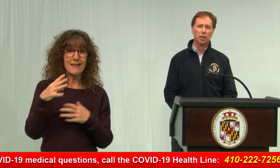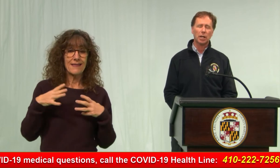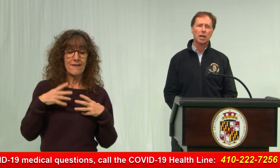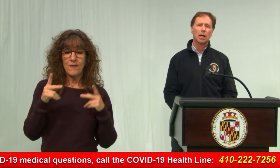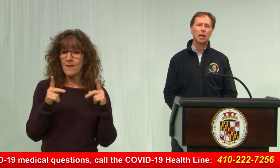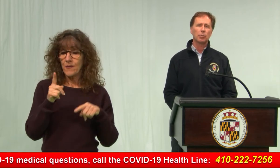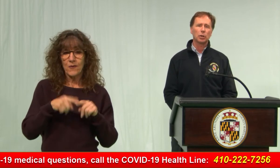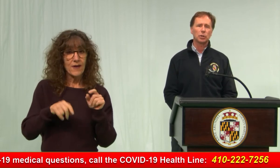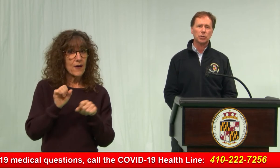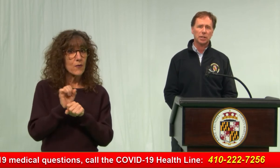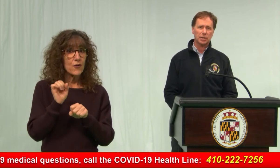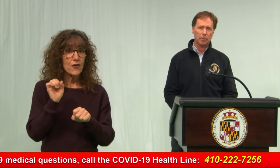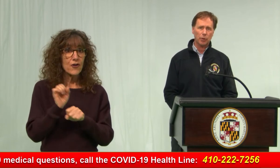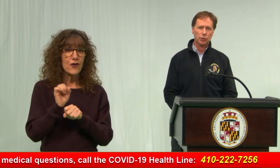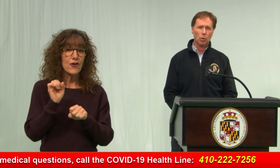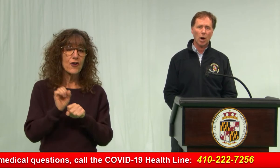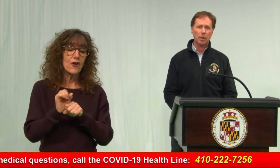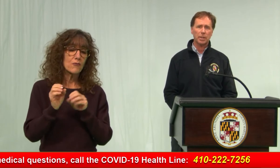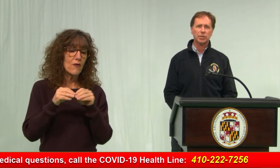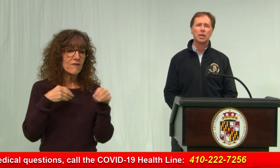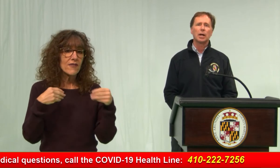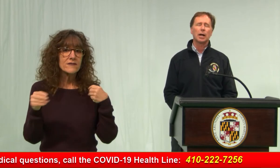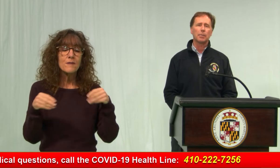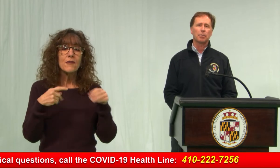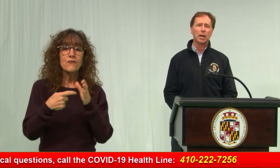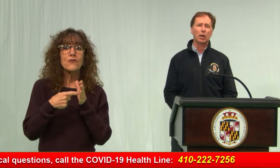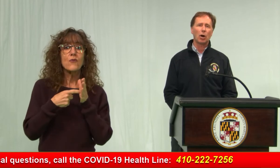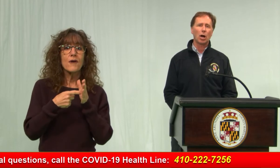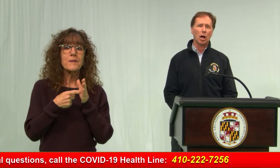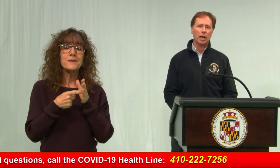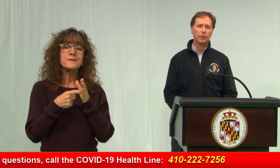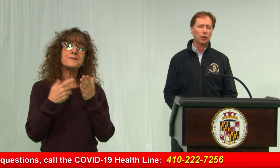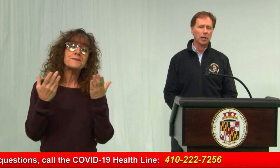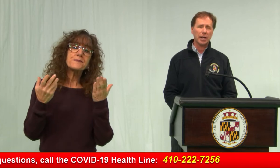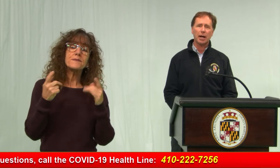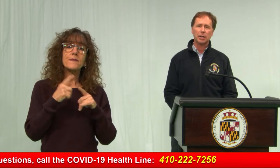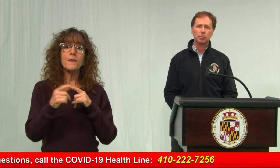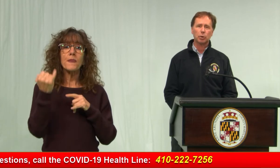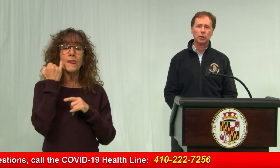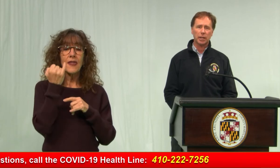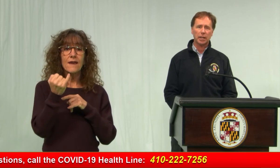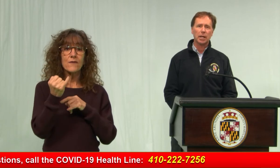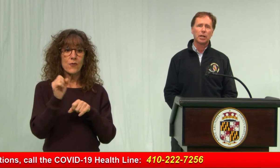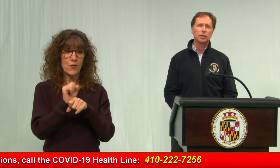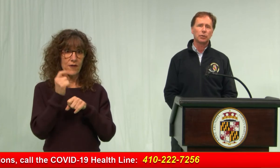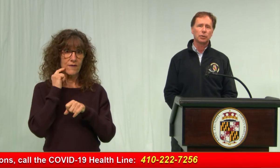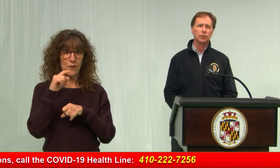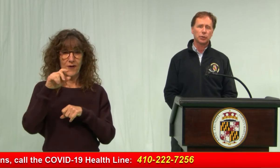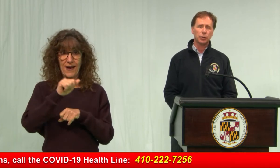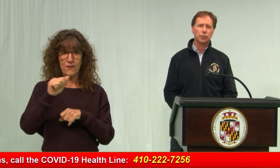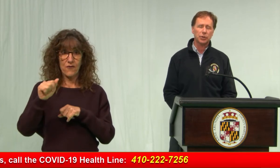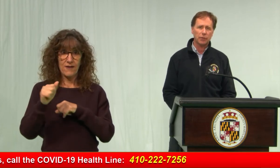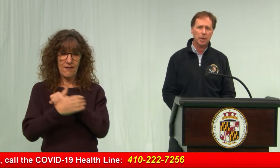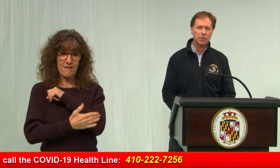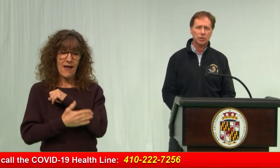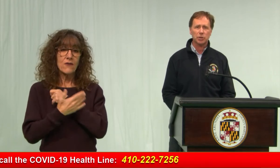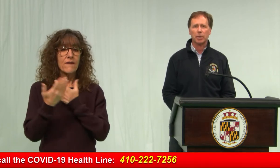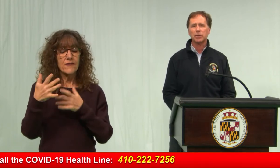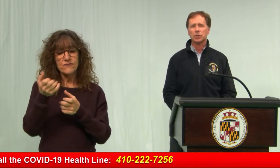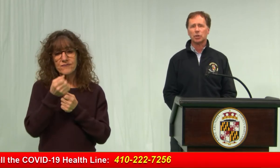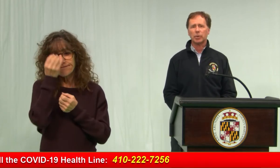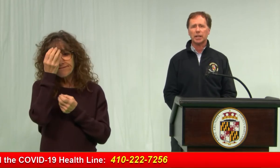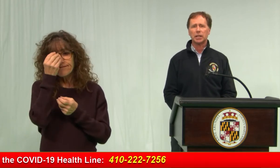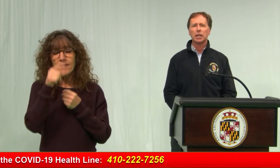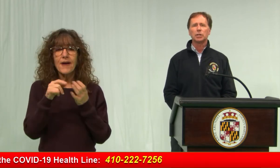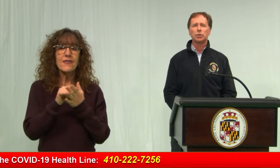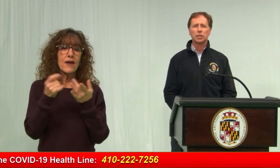can't work. We're loosening some of those requirements. If you're an county employee, you've received messages